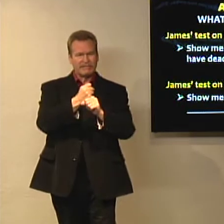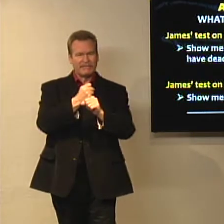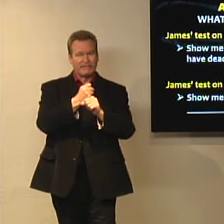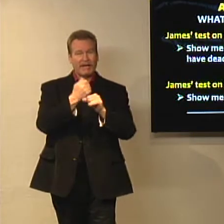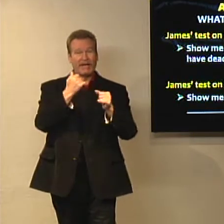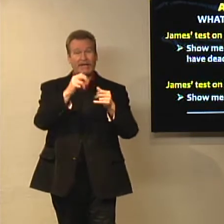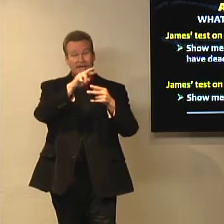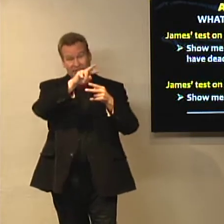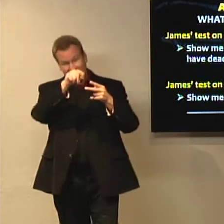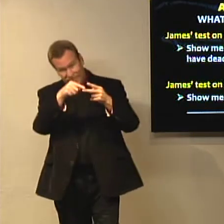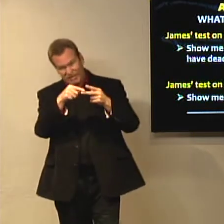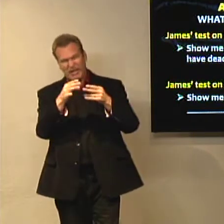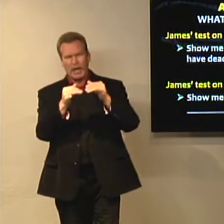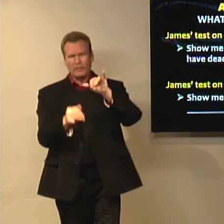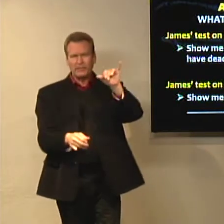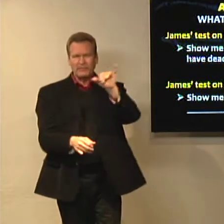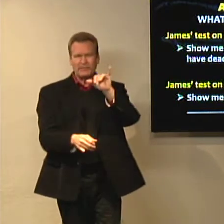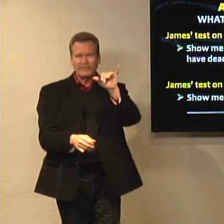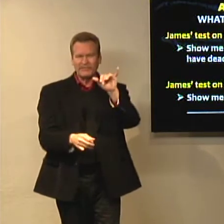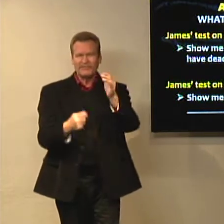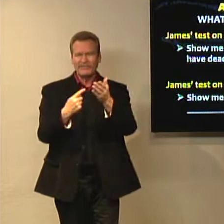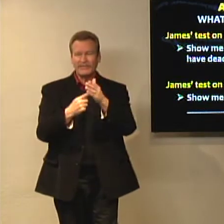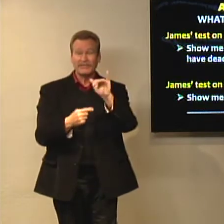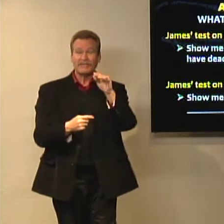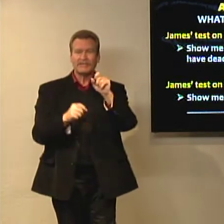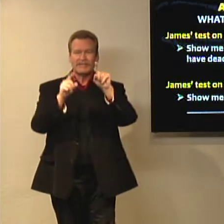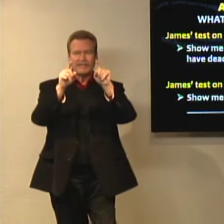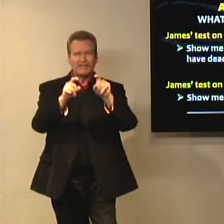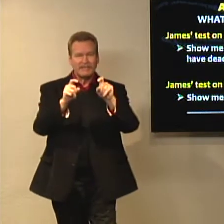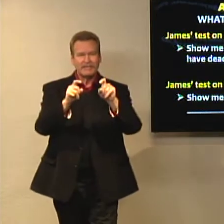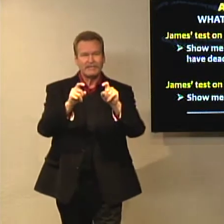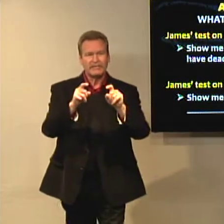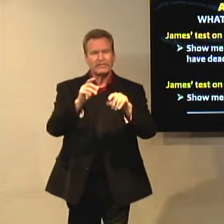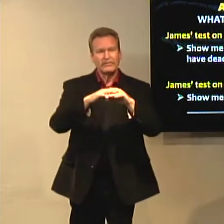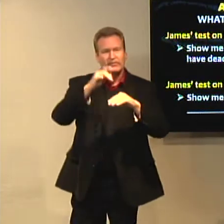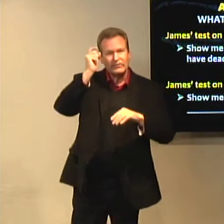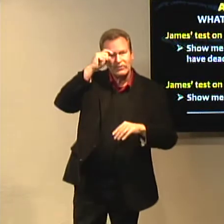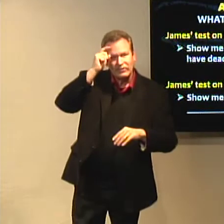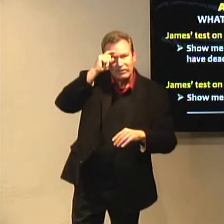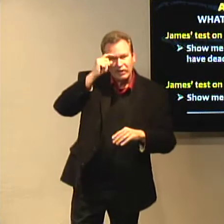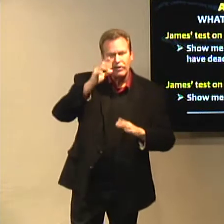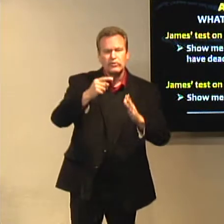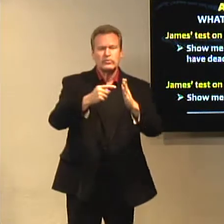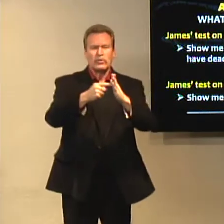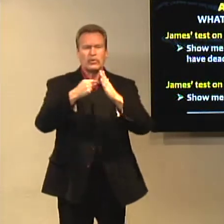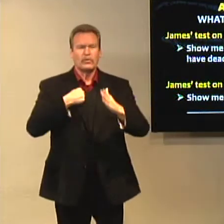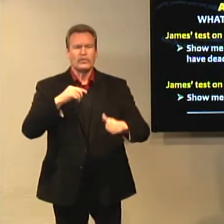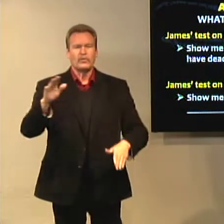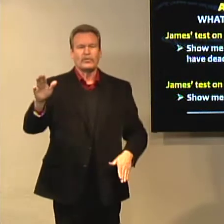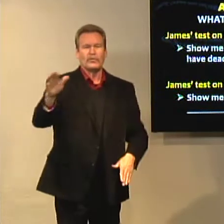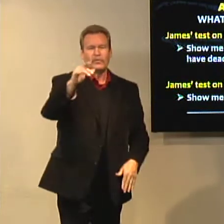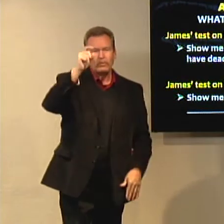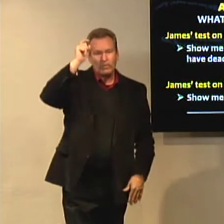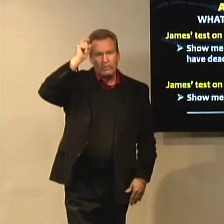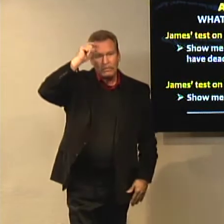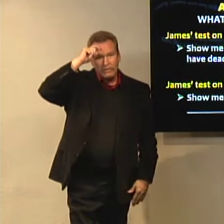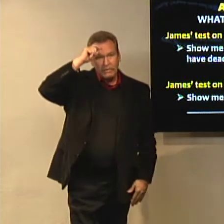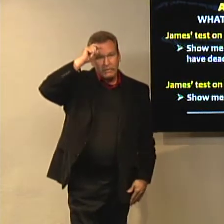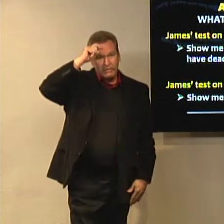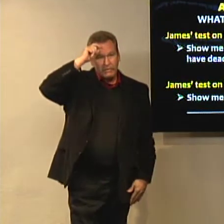what he just previously talked about. And now he's basically giving the same kind of thing. Now he's giving a test on wisdom. He's saying, show me your wisdom.